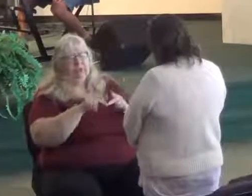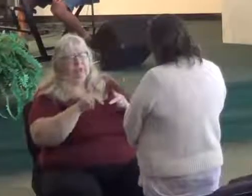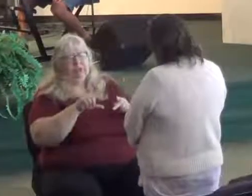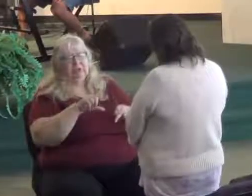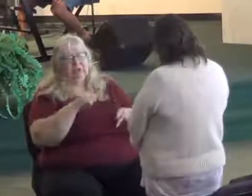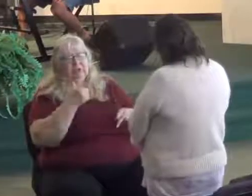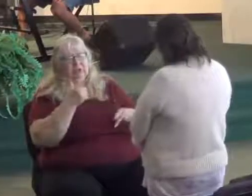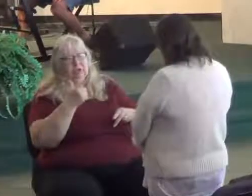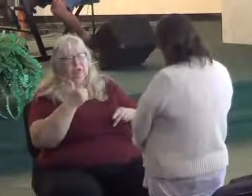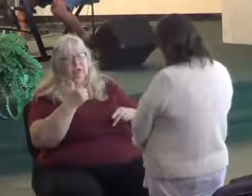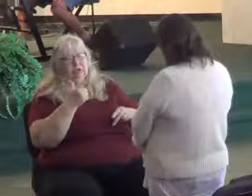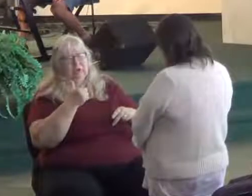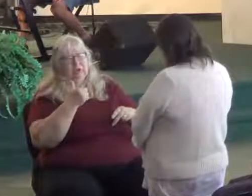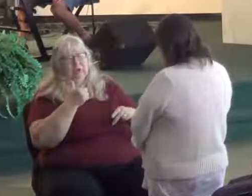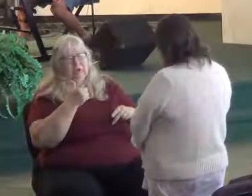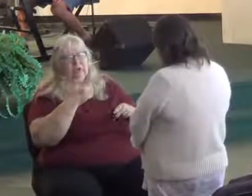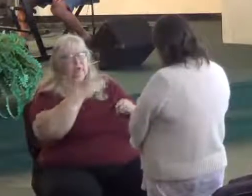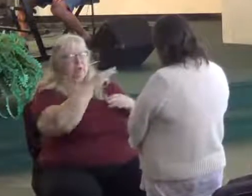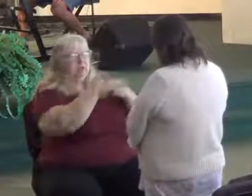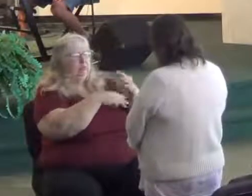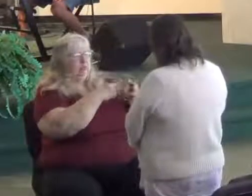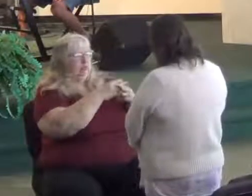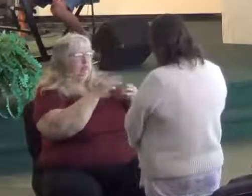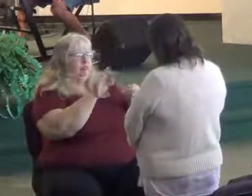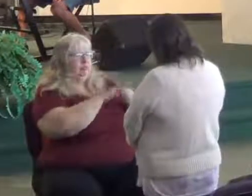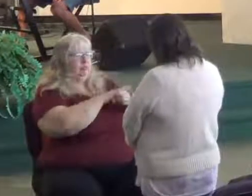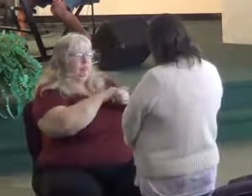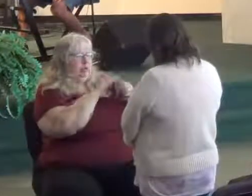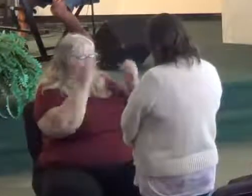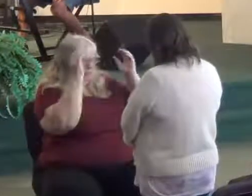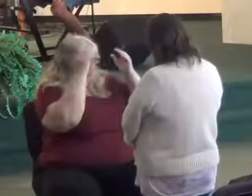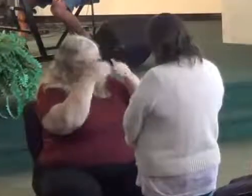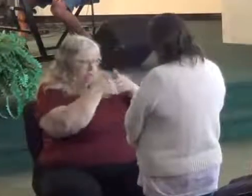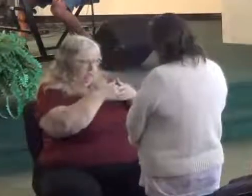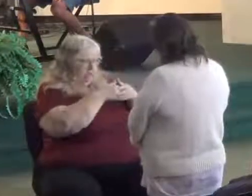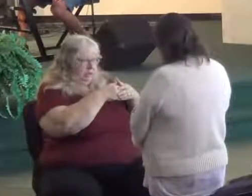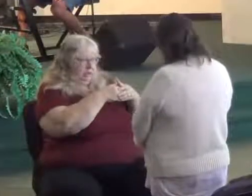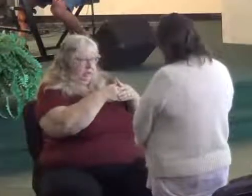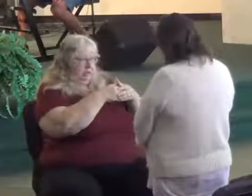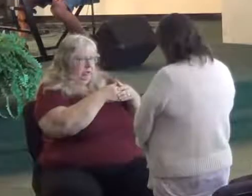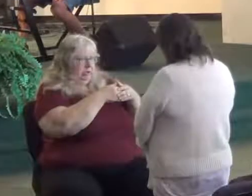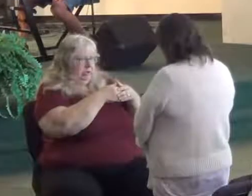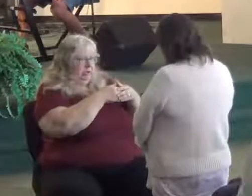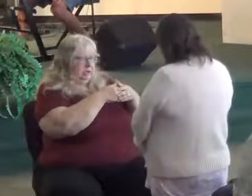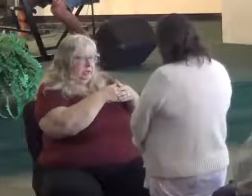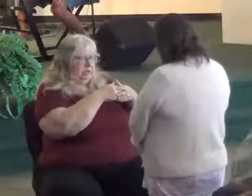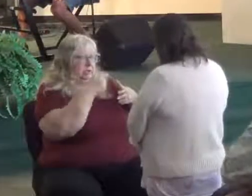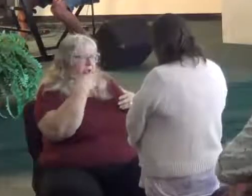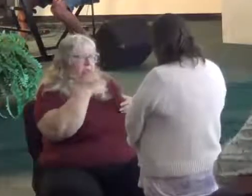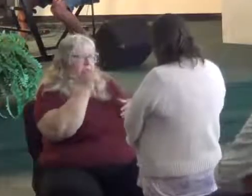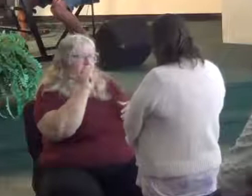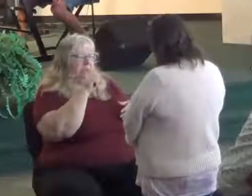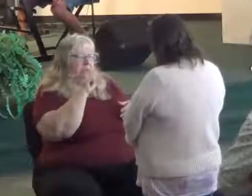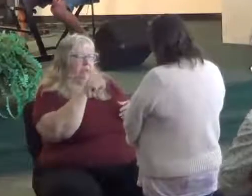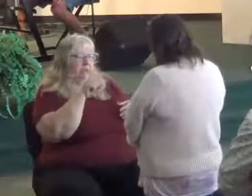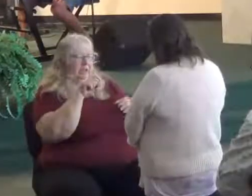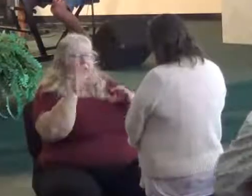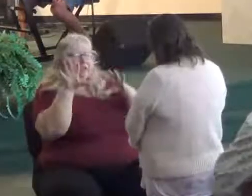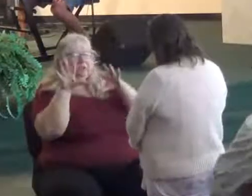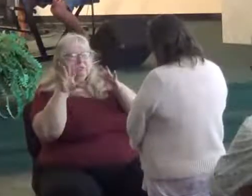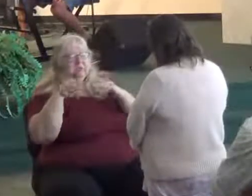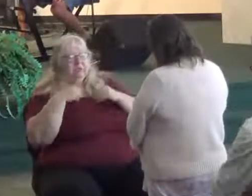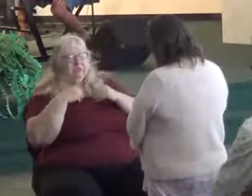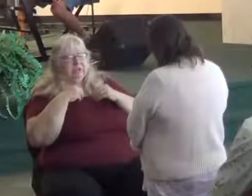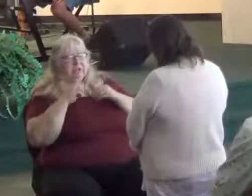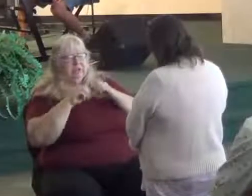And there's a world in darkness outside these walls, and Lord, we just need to gain the light, to be refreshed,